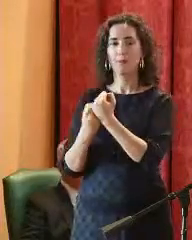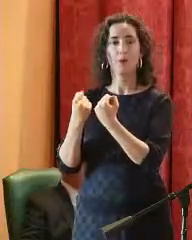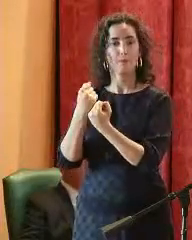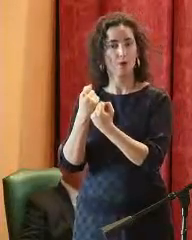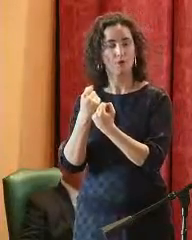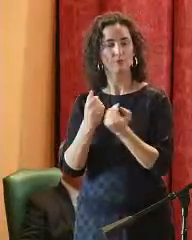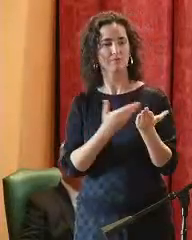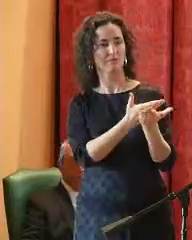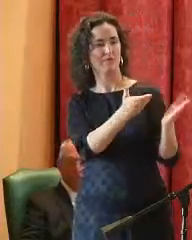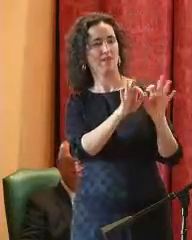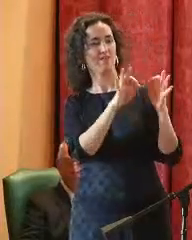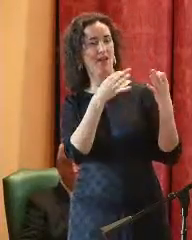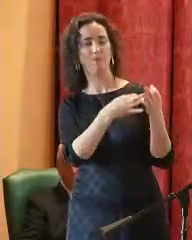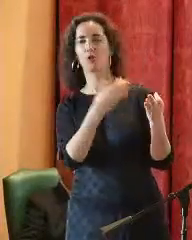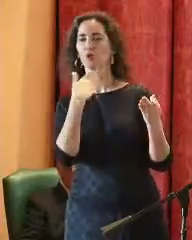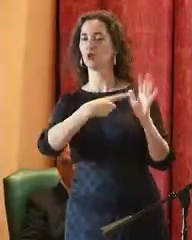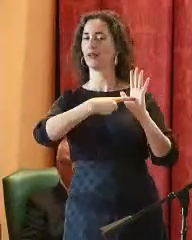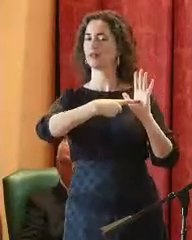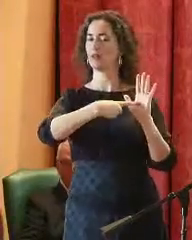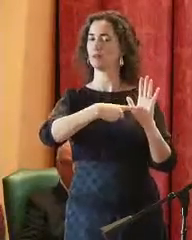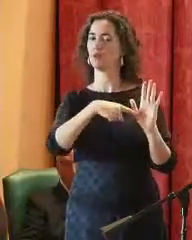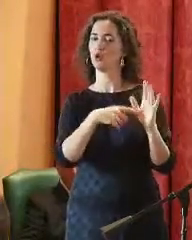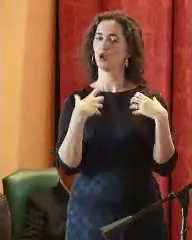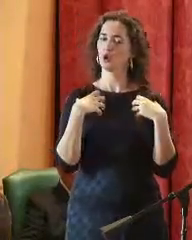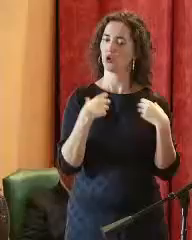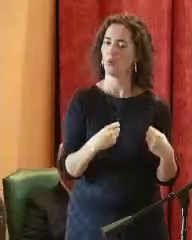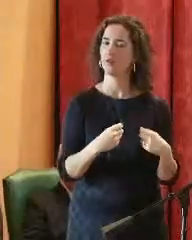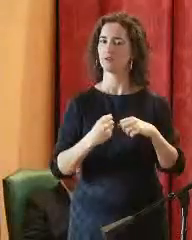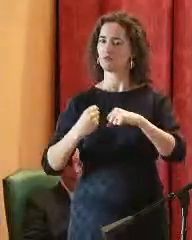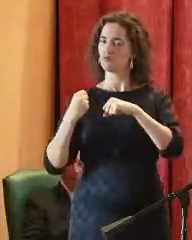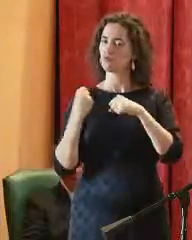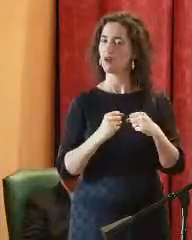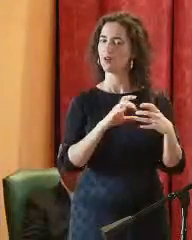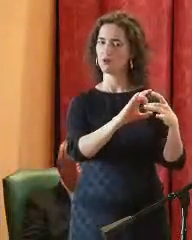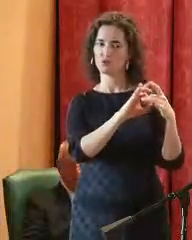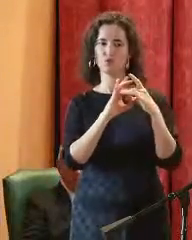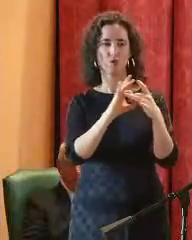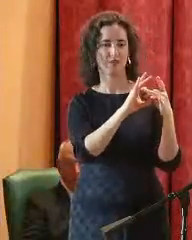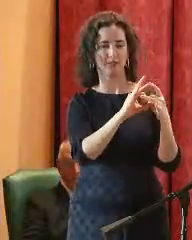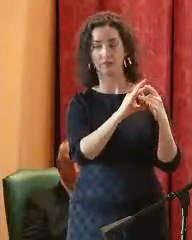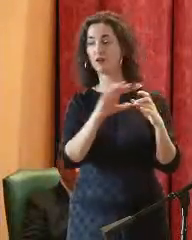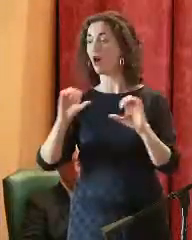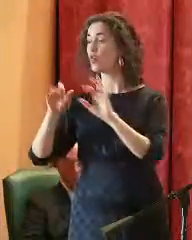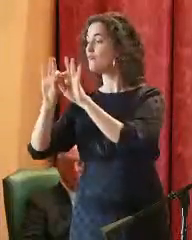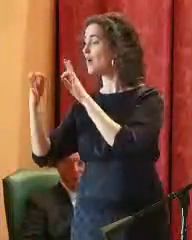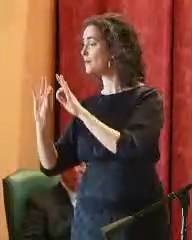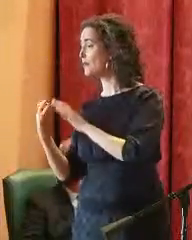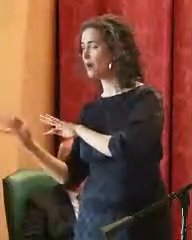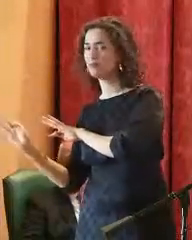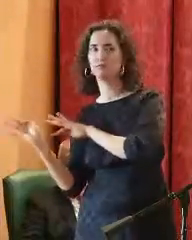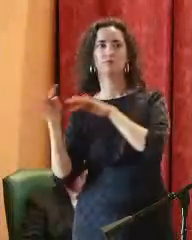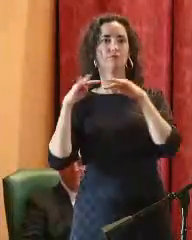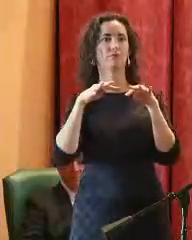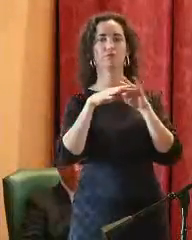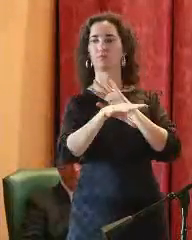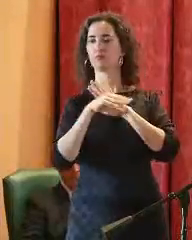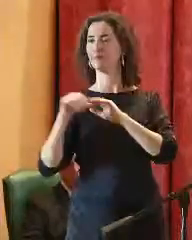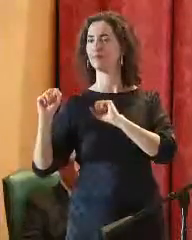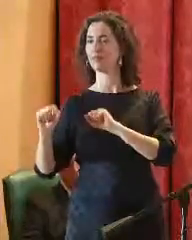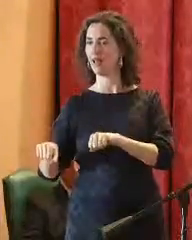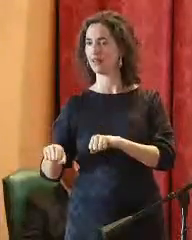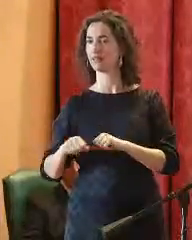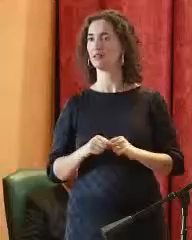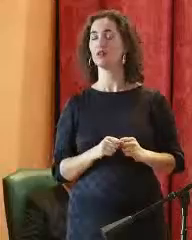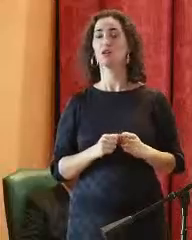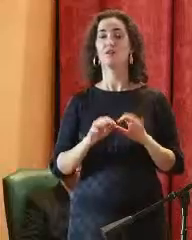an example of courage, strength, and unity for other families in Louisiana. Traditional